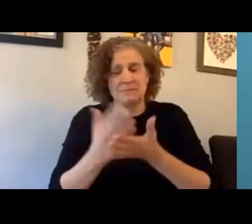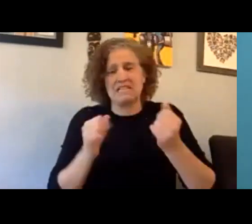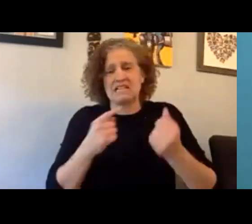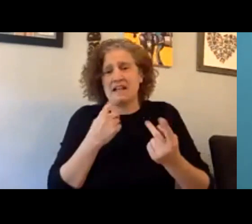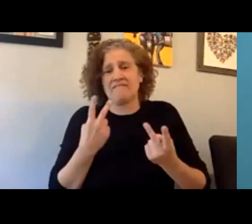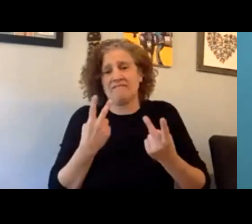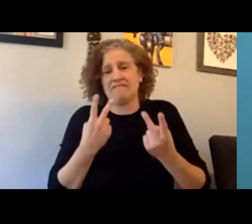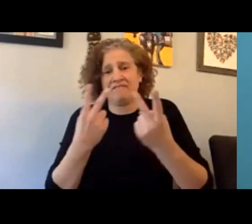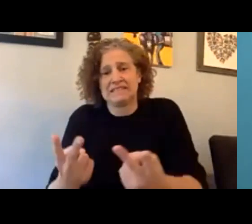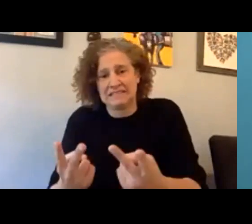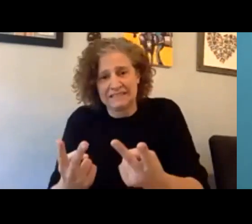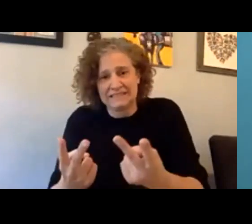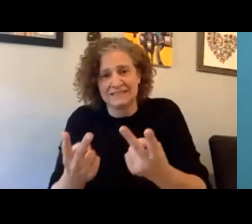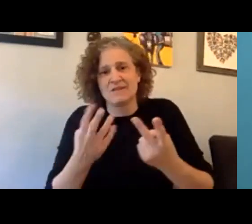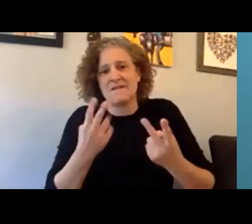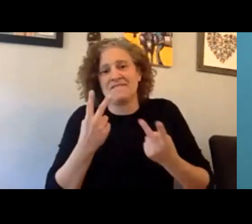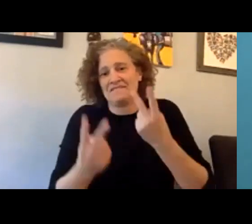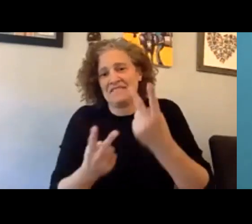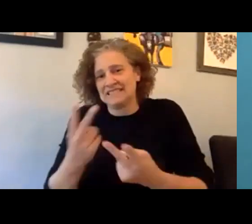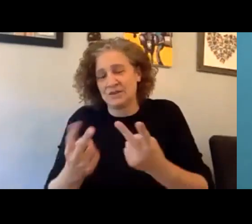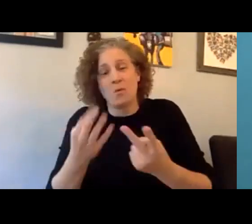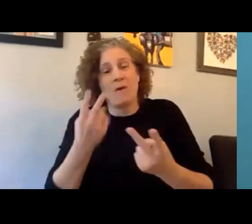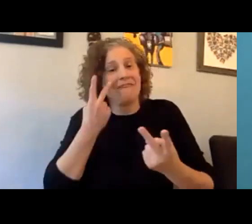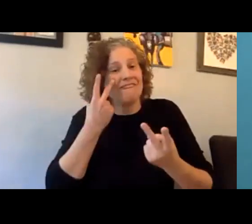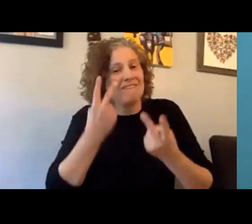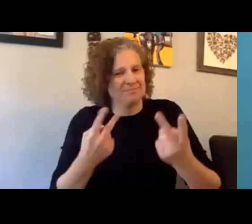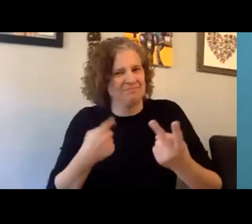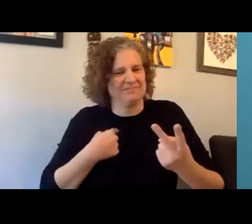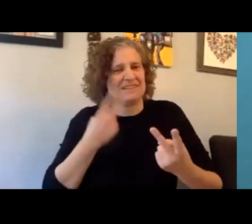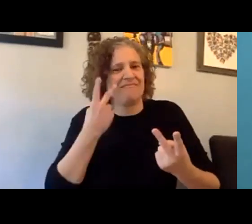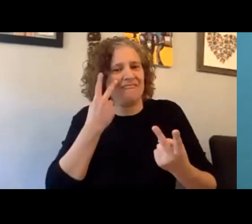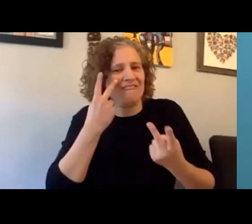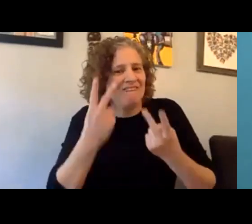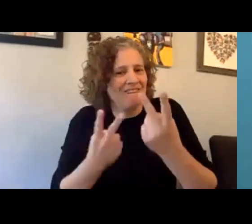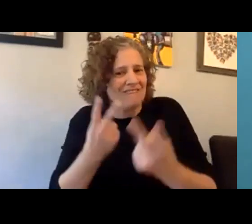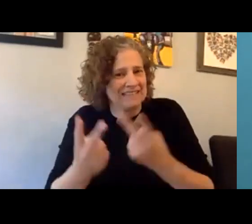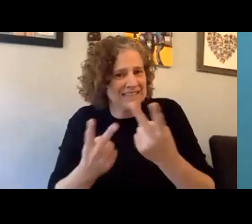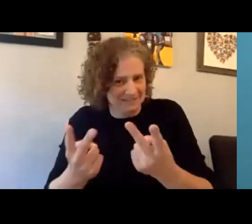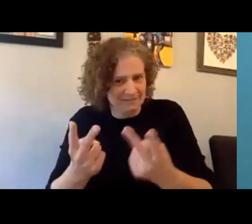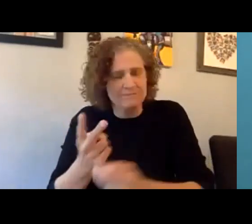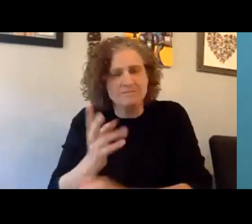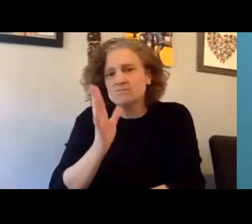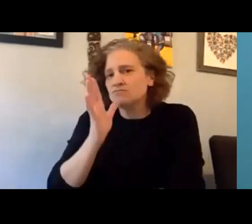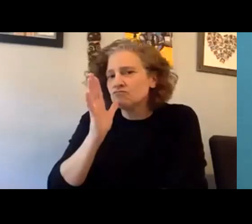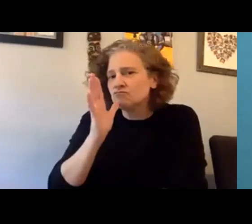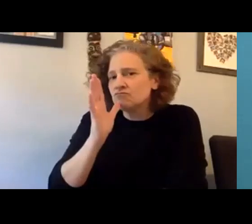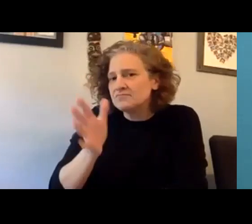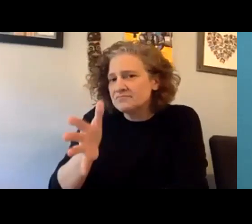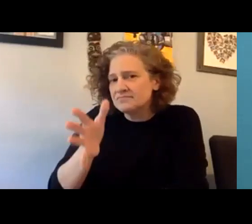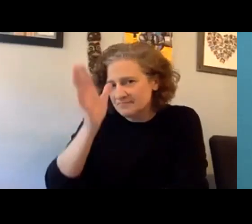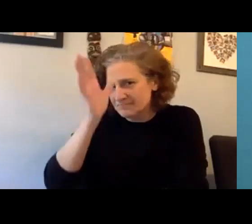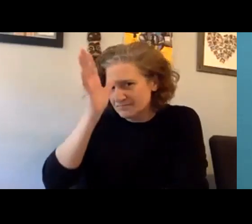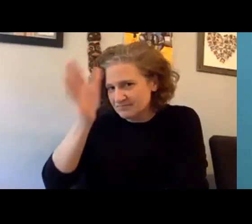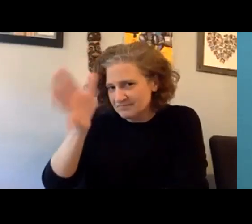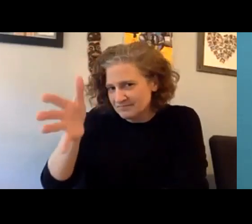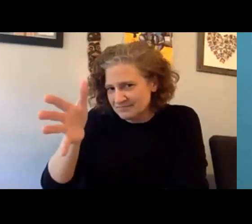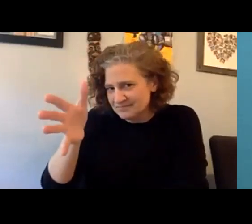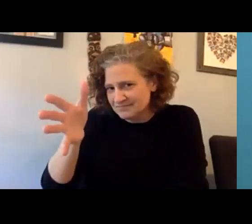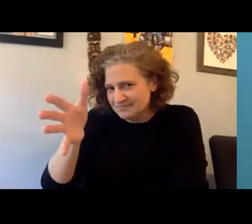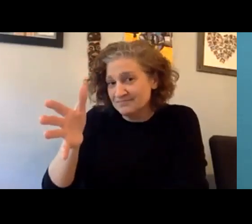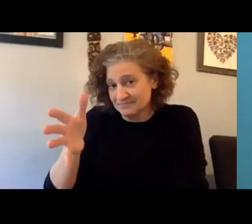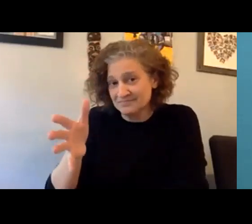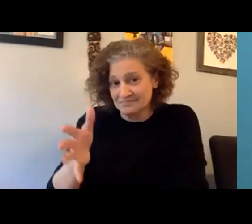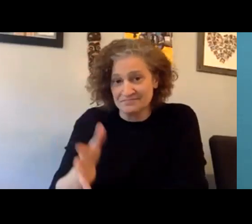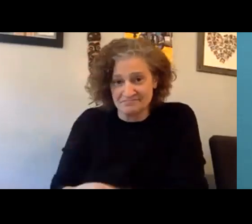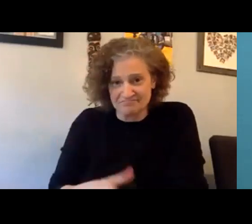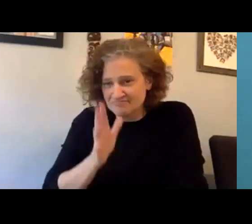visit. Some people say visit or visit with little circles. I tend to say visit like this with repeated circles, grandma